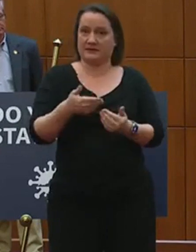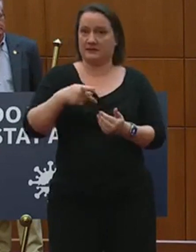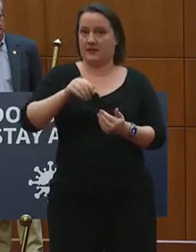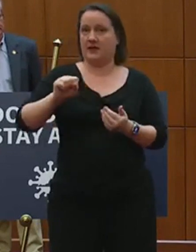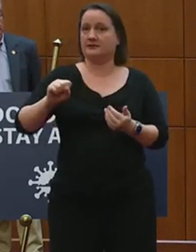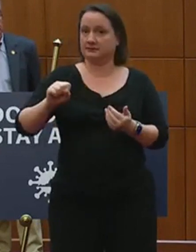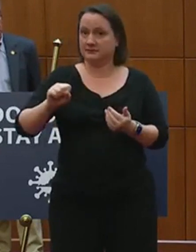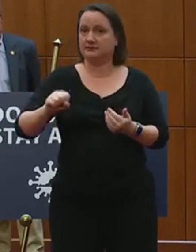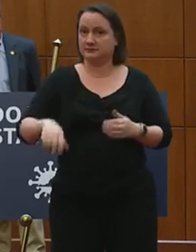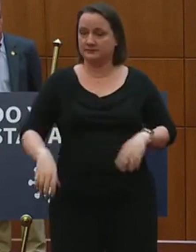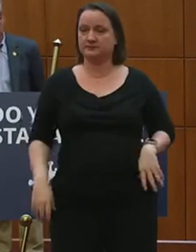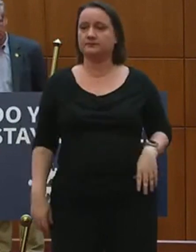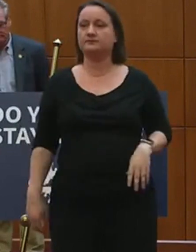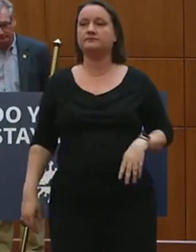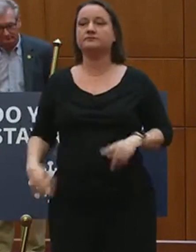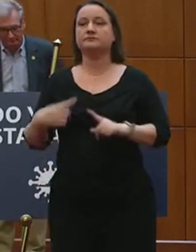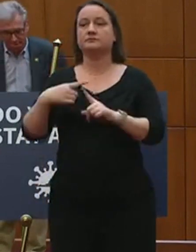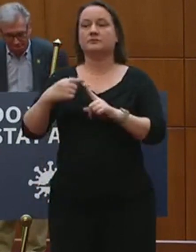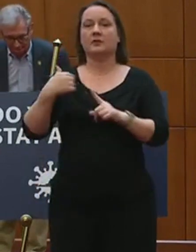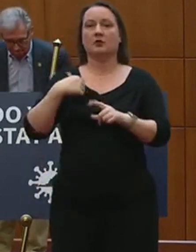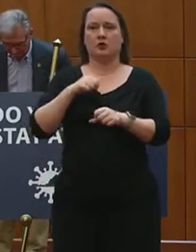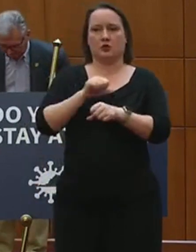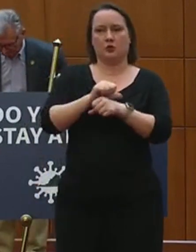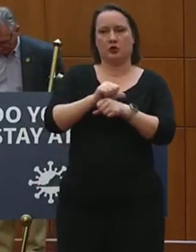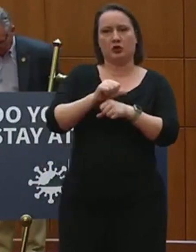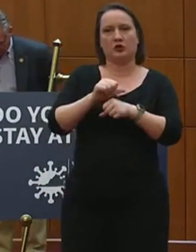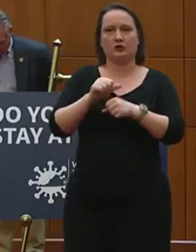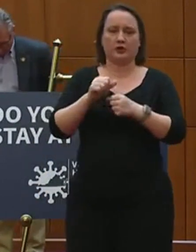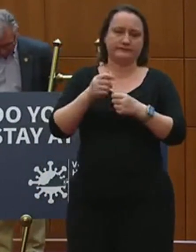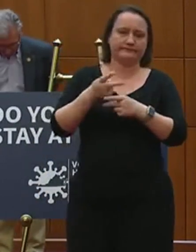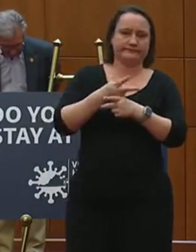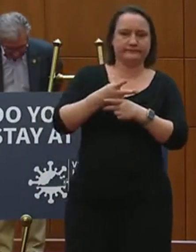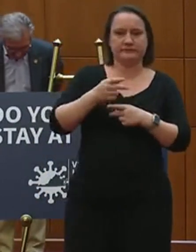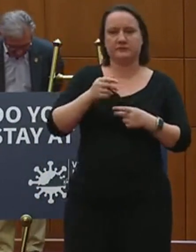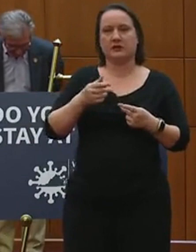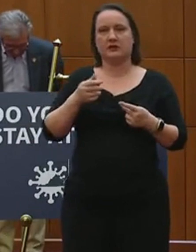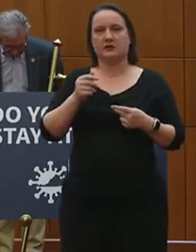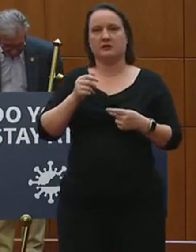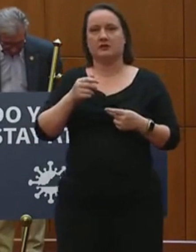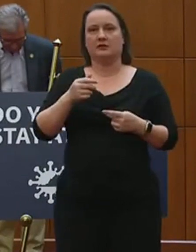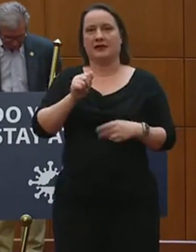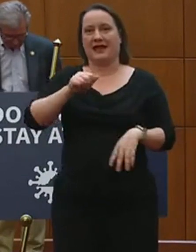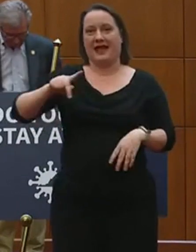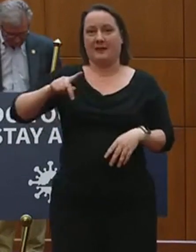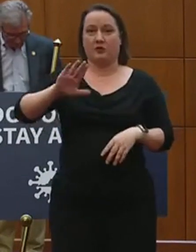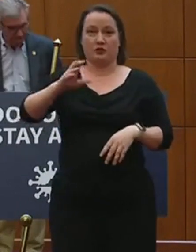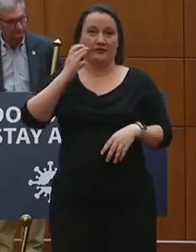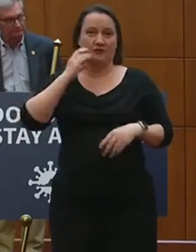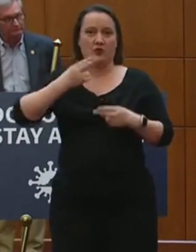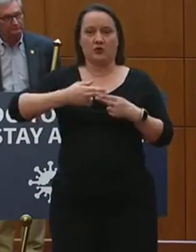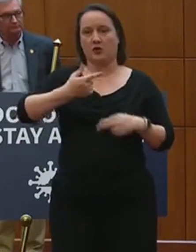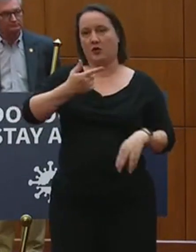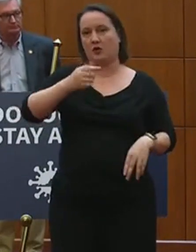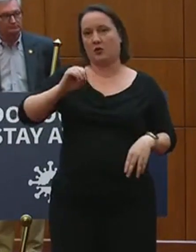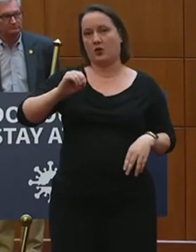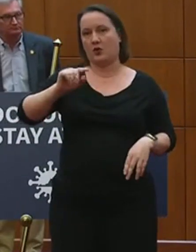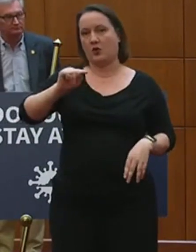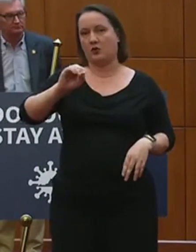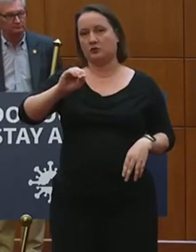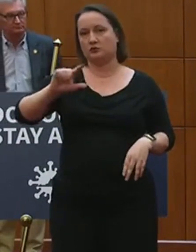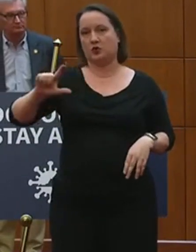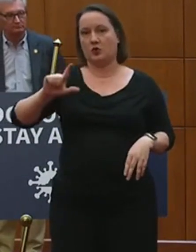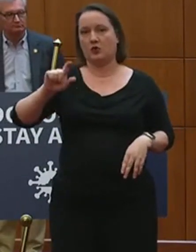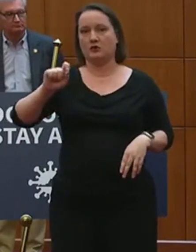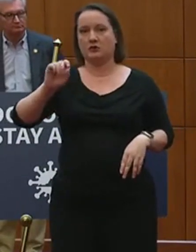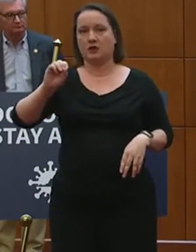We also are working on an application, an app on your phone called GoToll.com, which you can also use your phone, which